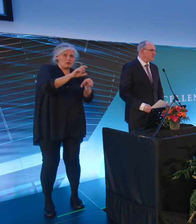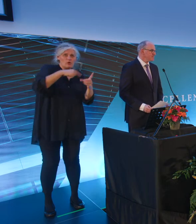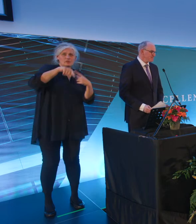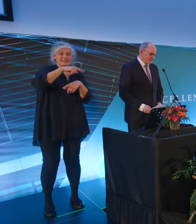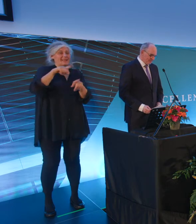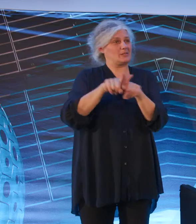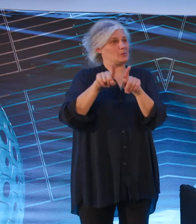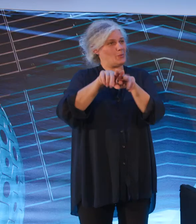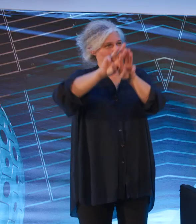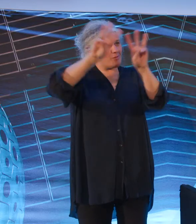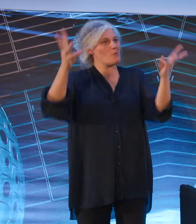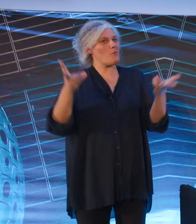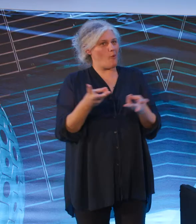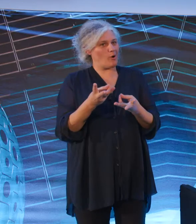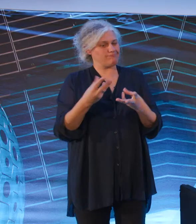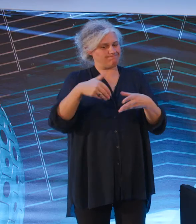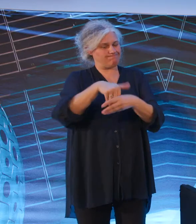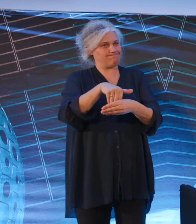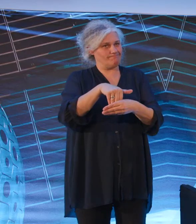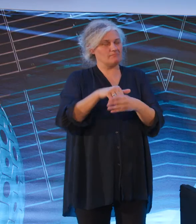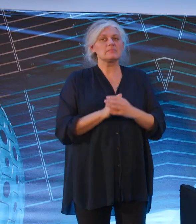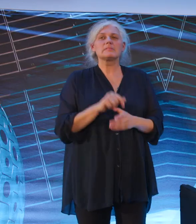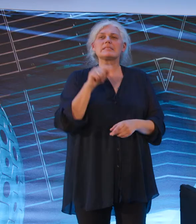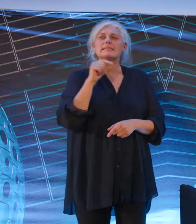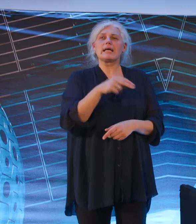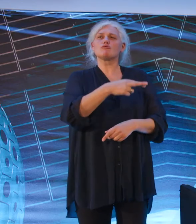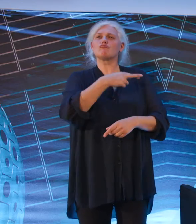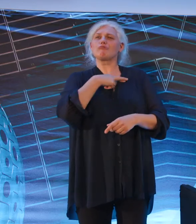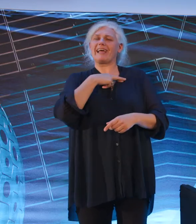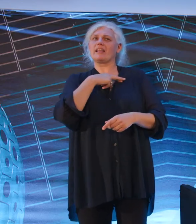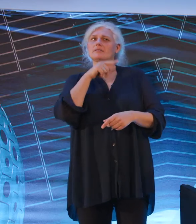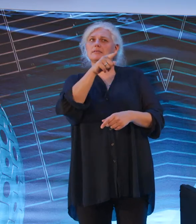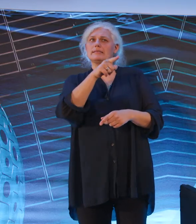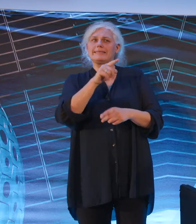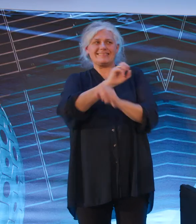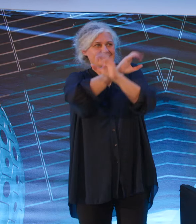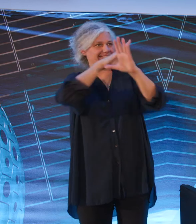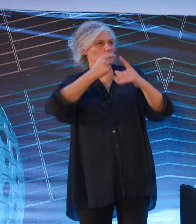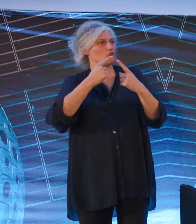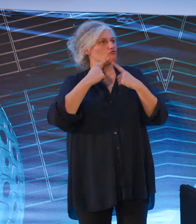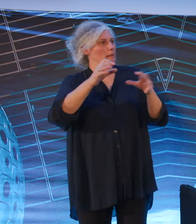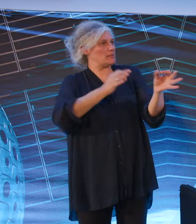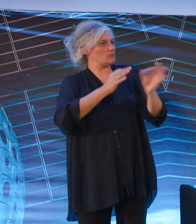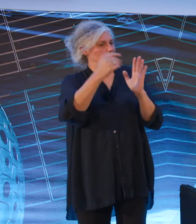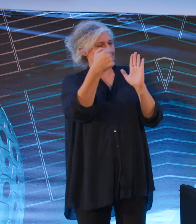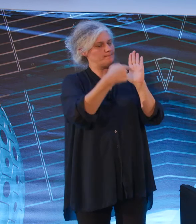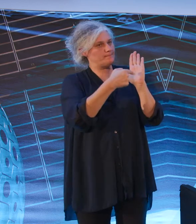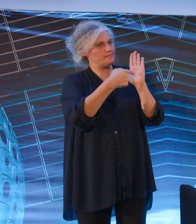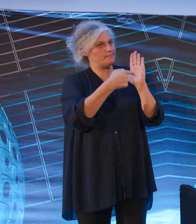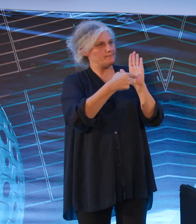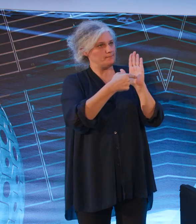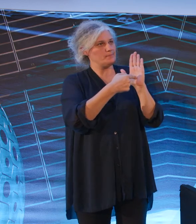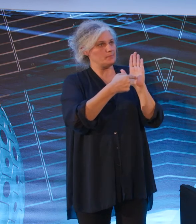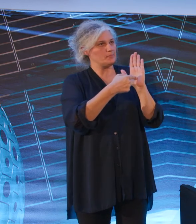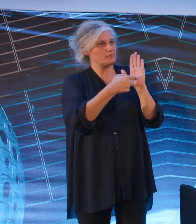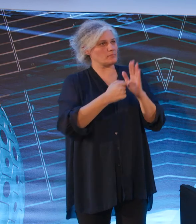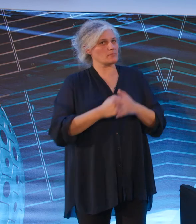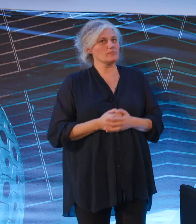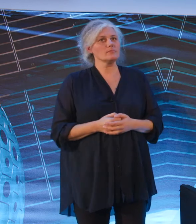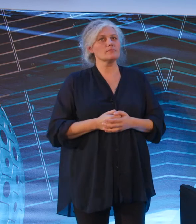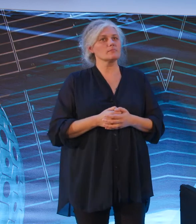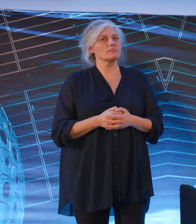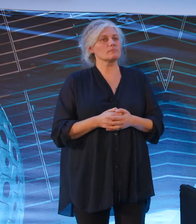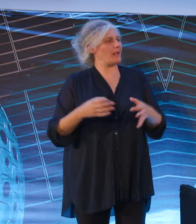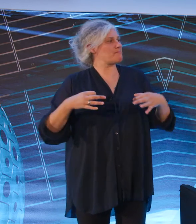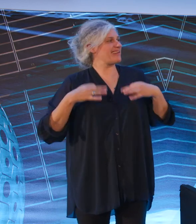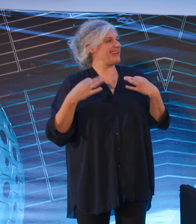the world. And that reality comes through very clearly in your statement of strategy. And I'm